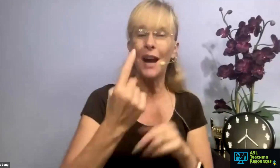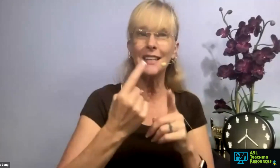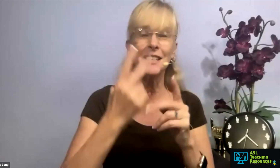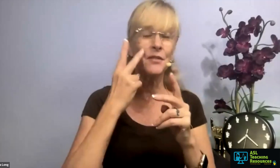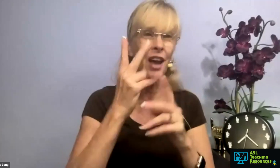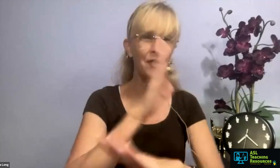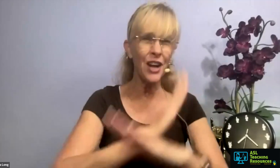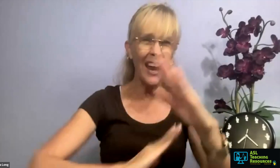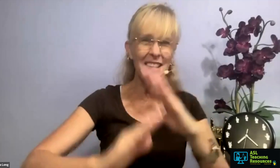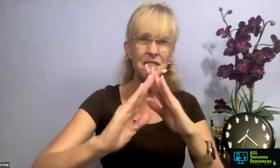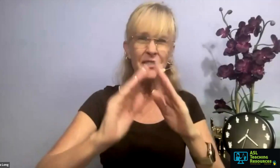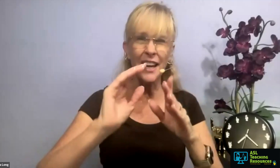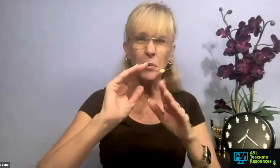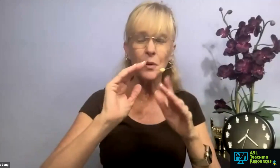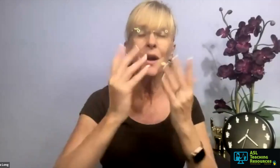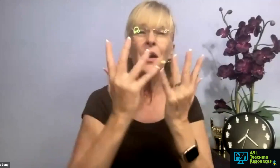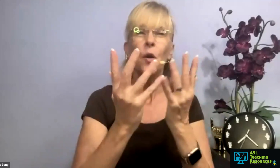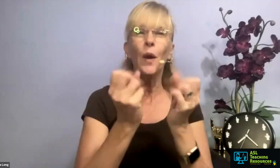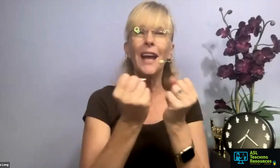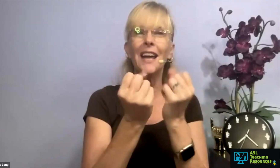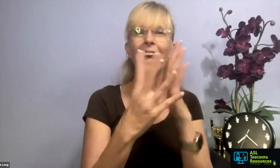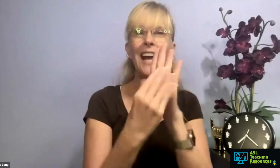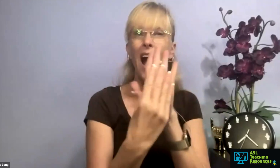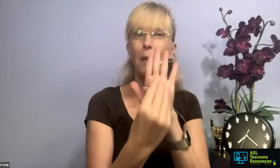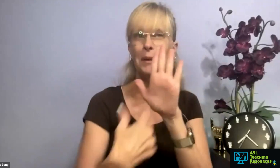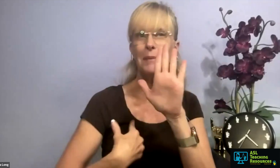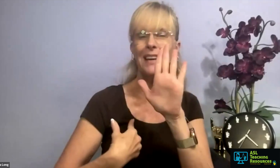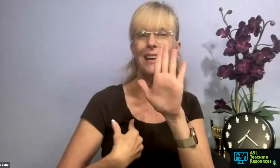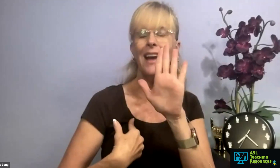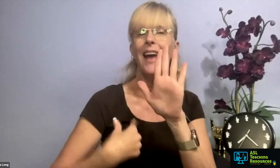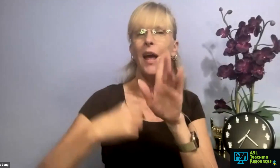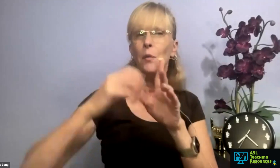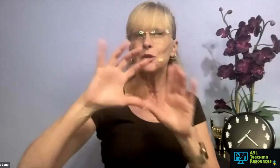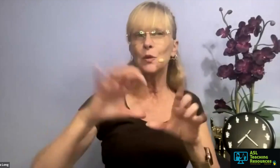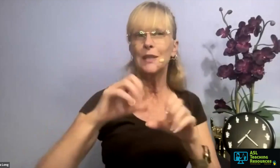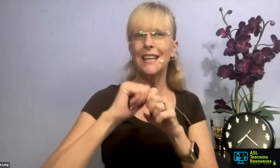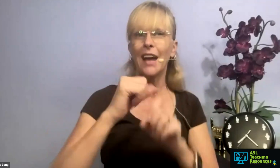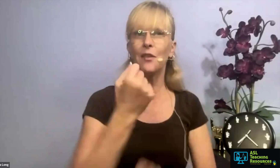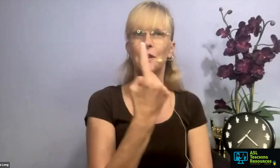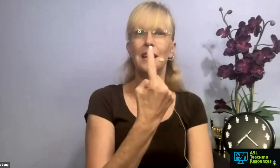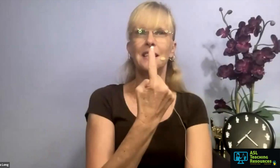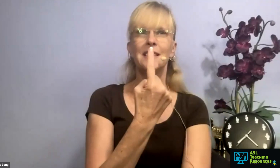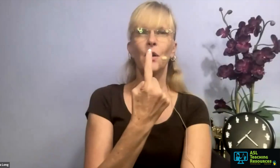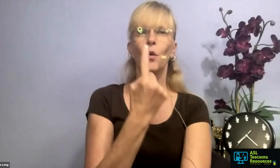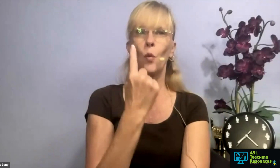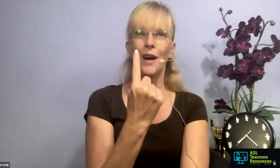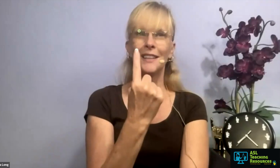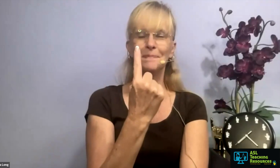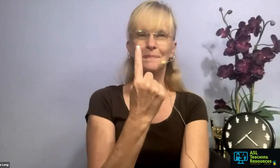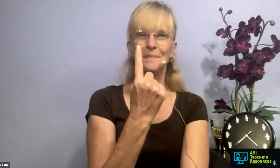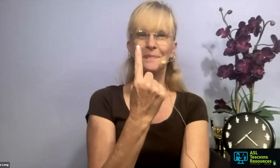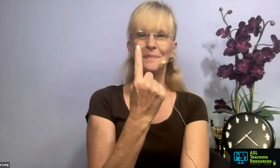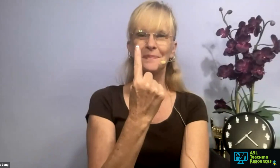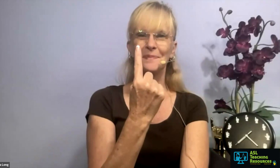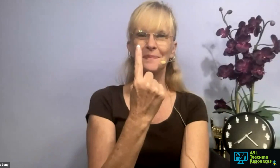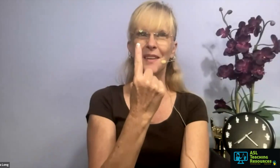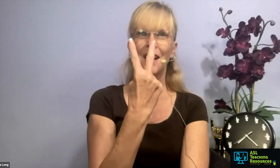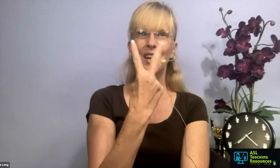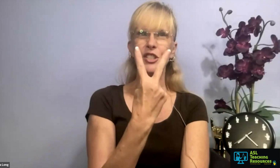practice. If you have your hands available, go ahead and copy me and we'll do it together. So 1,